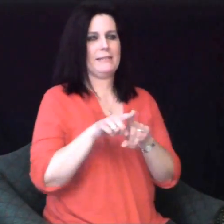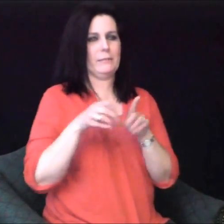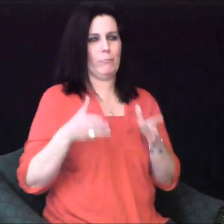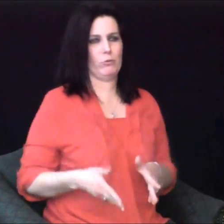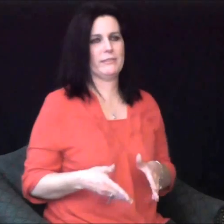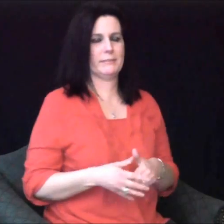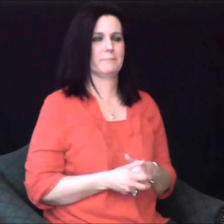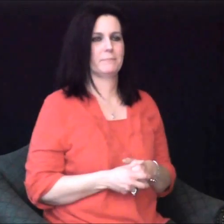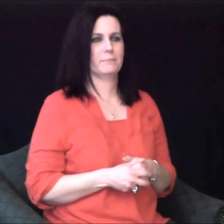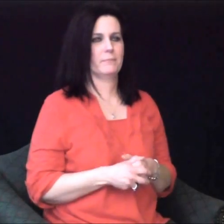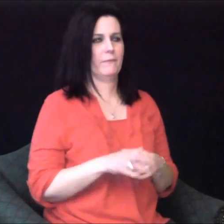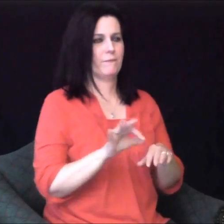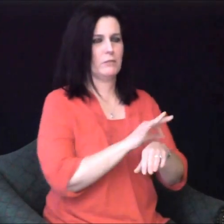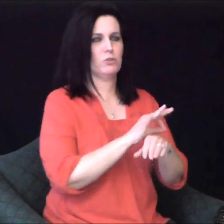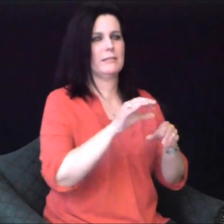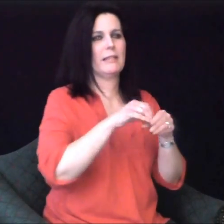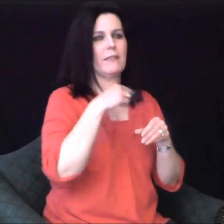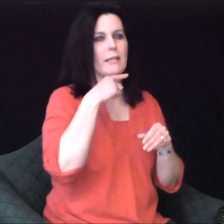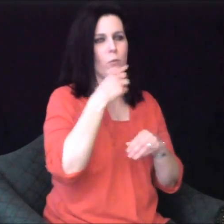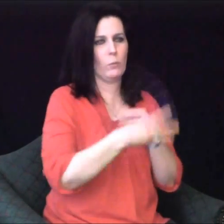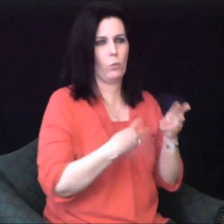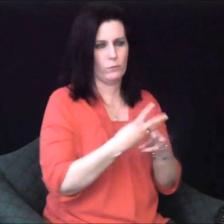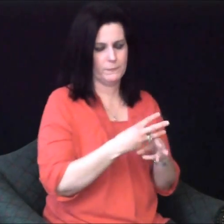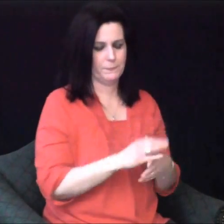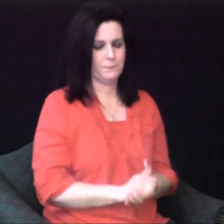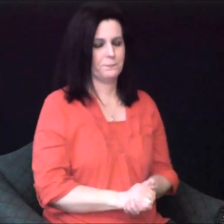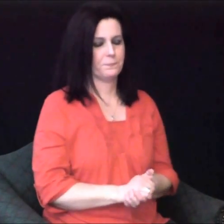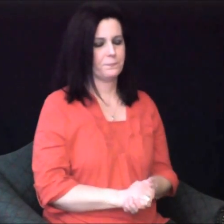me as a person functioning in the hearing world.